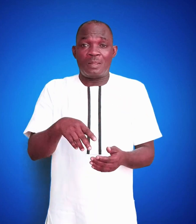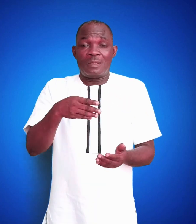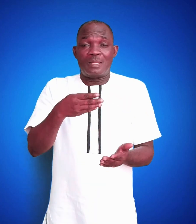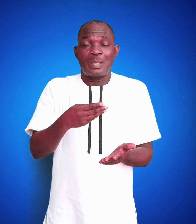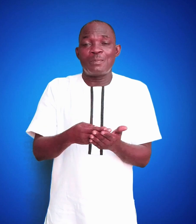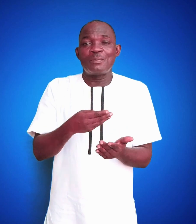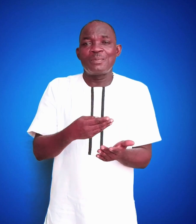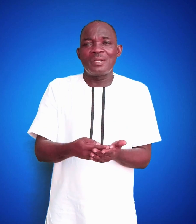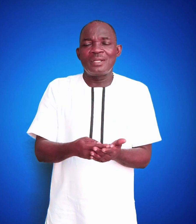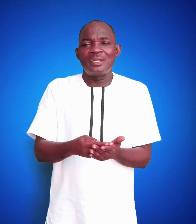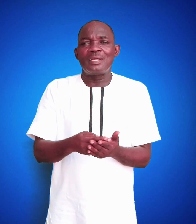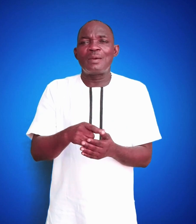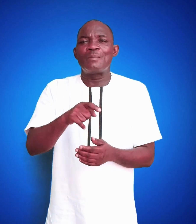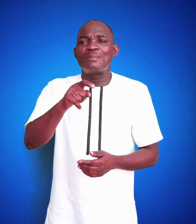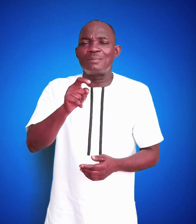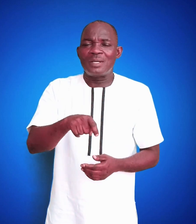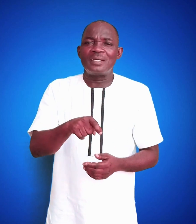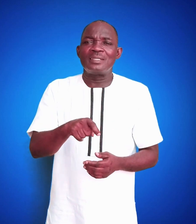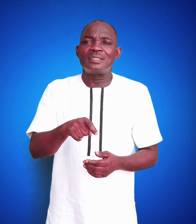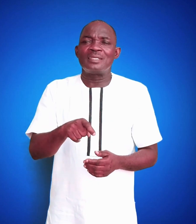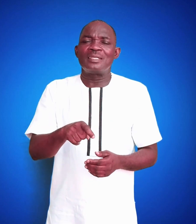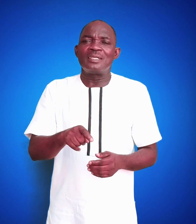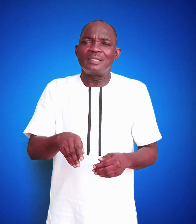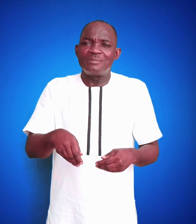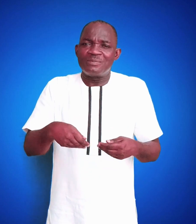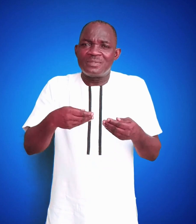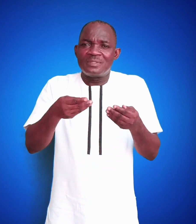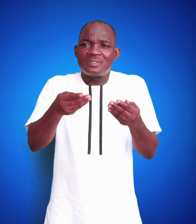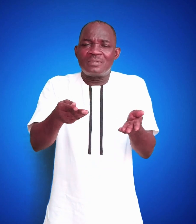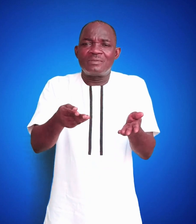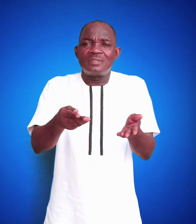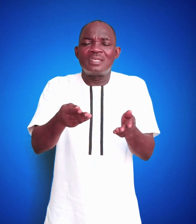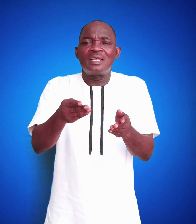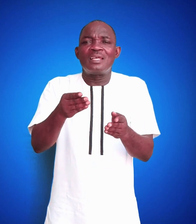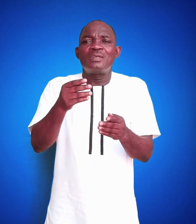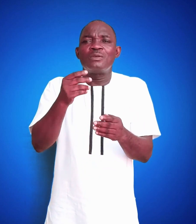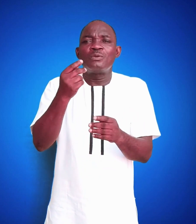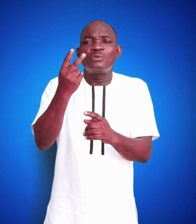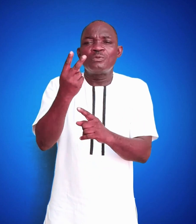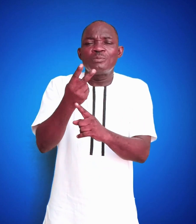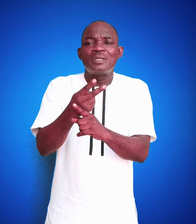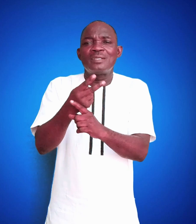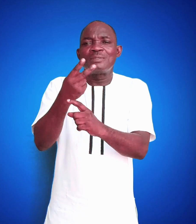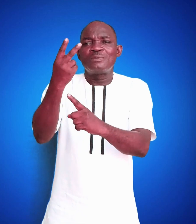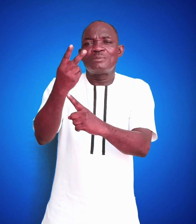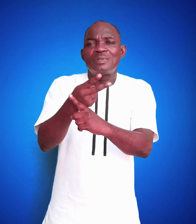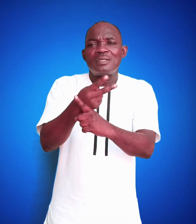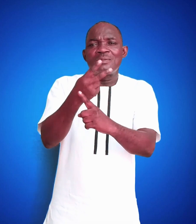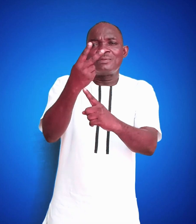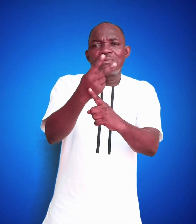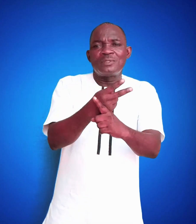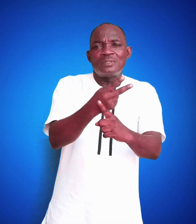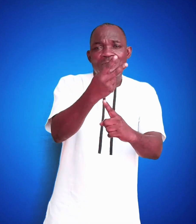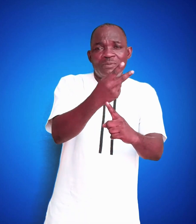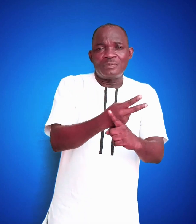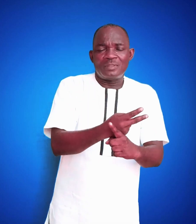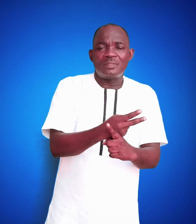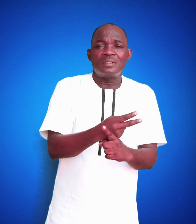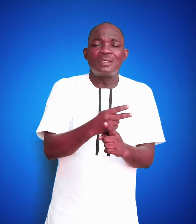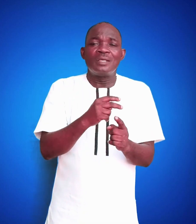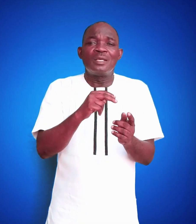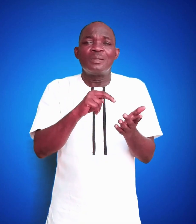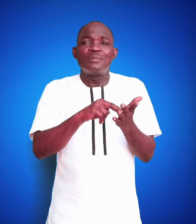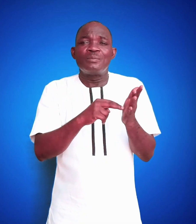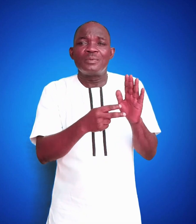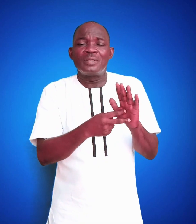Money is supposed to be delivered every 2 months. That